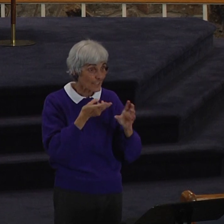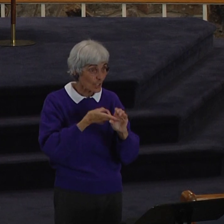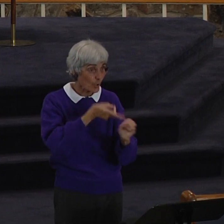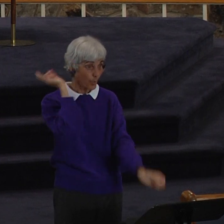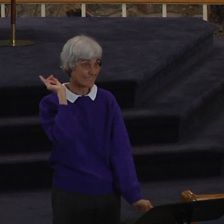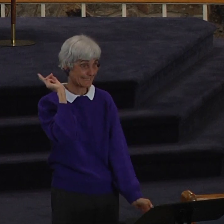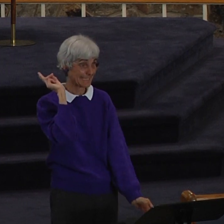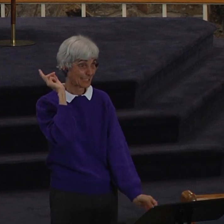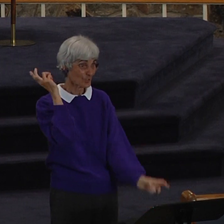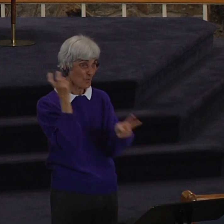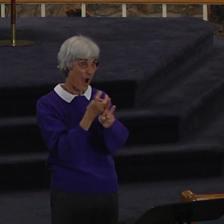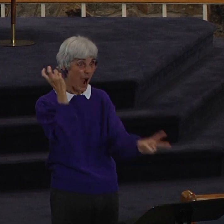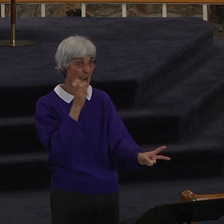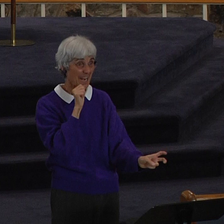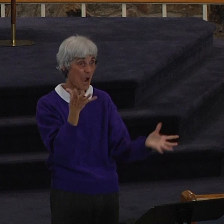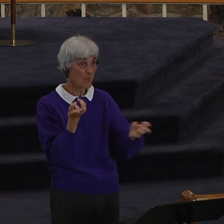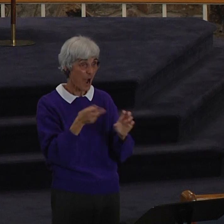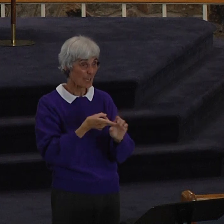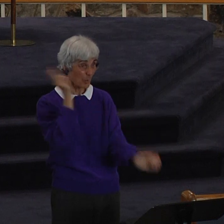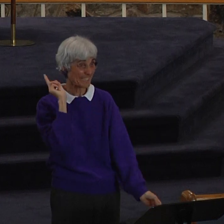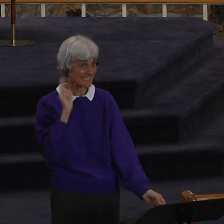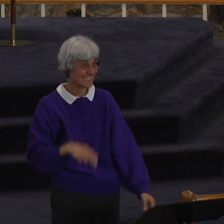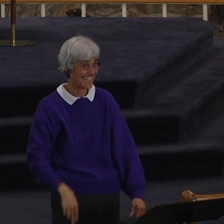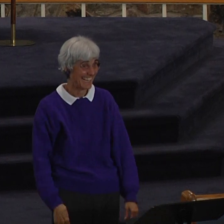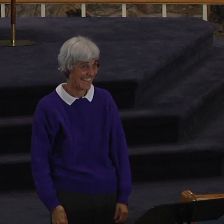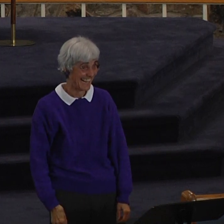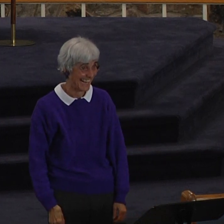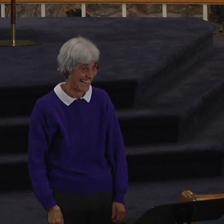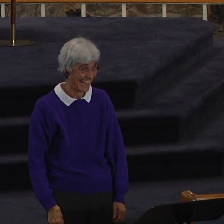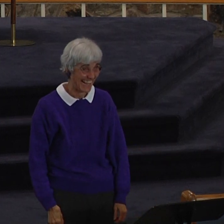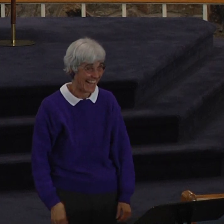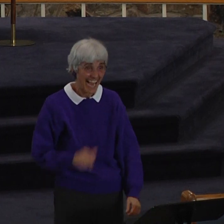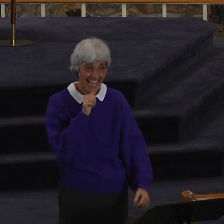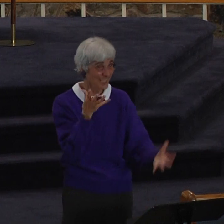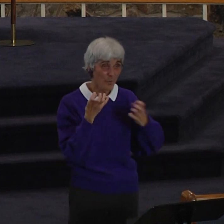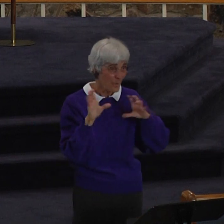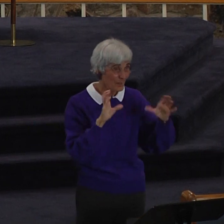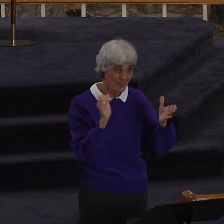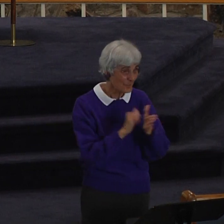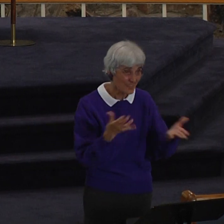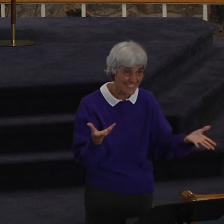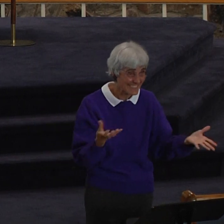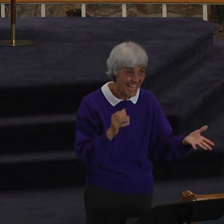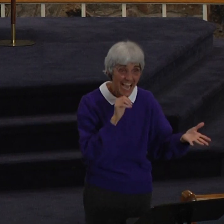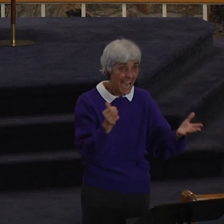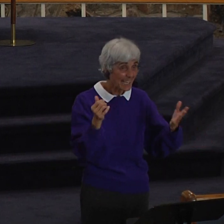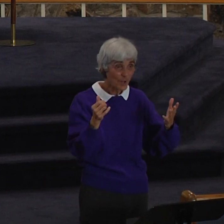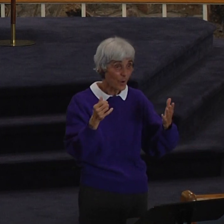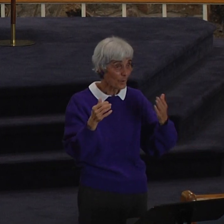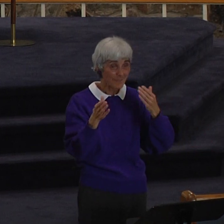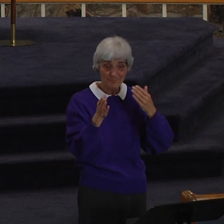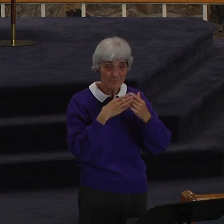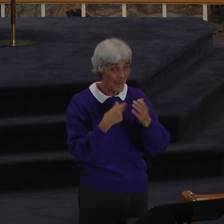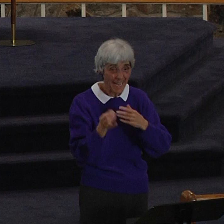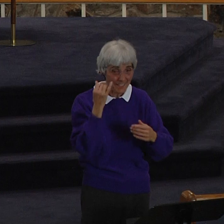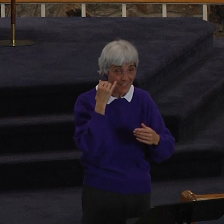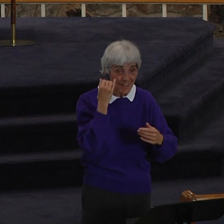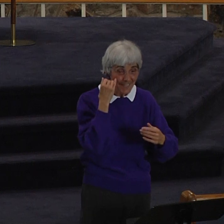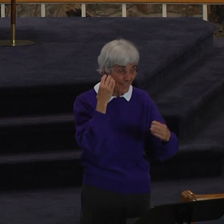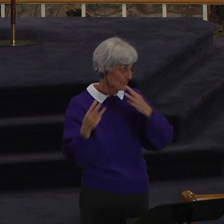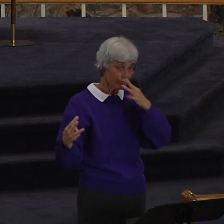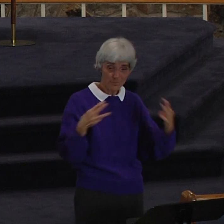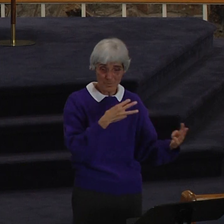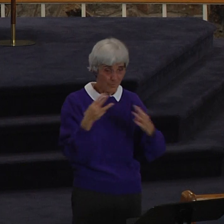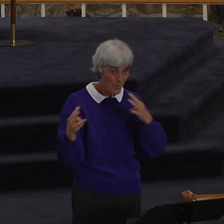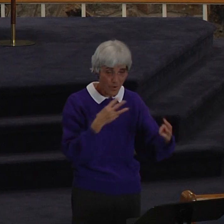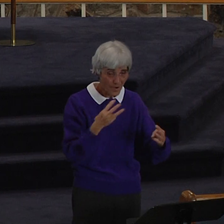and defend the Constitution of the United States against all enemies, foreign and domestic. It doesn't matter that I signed my